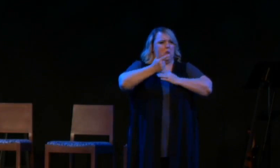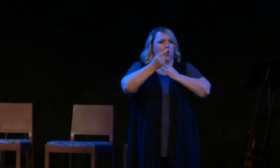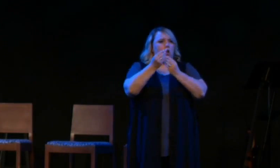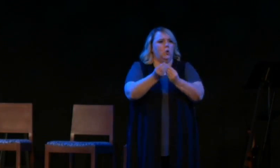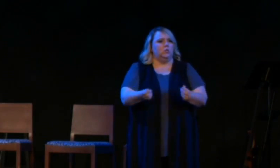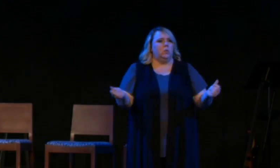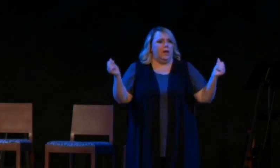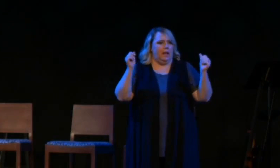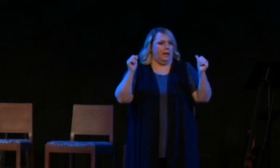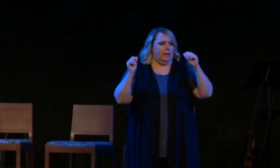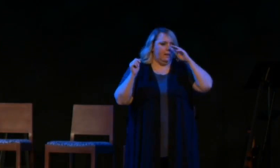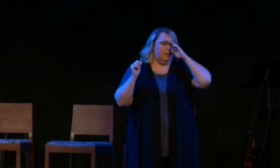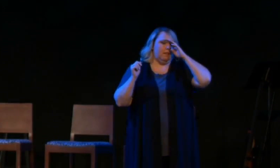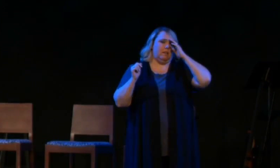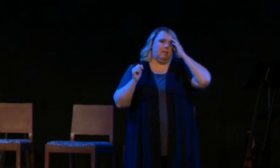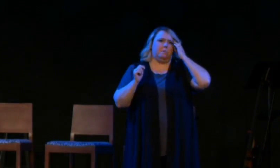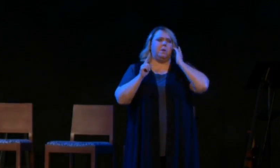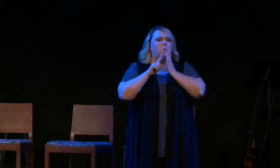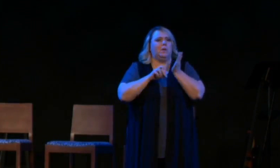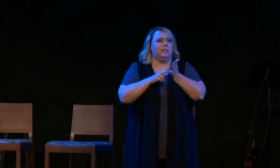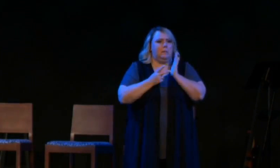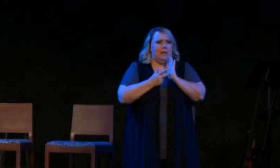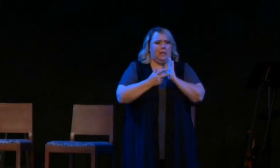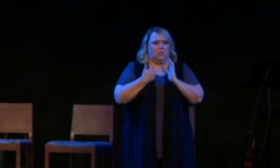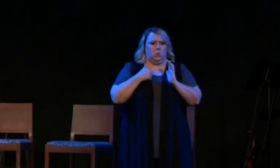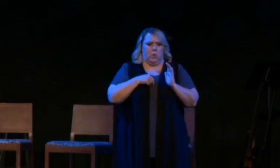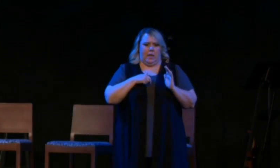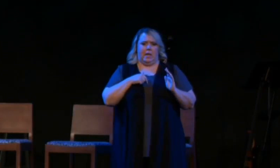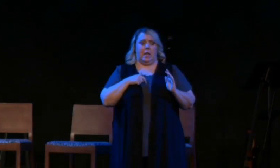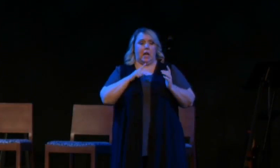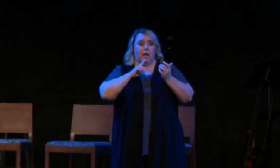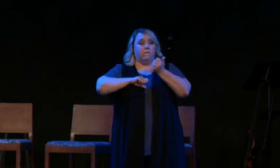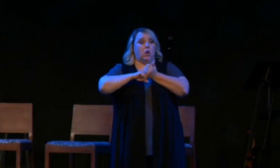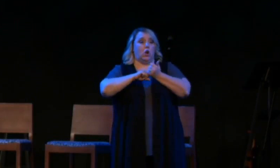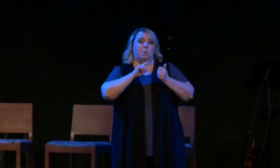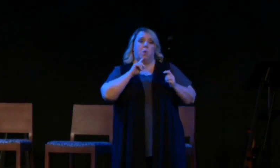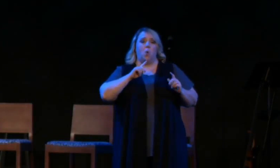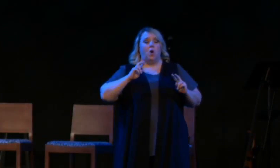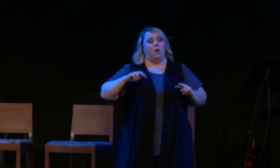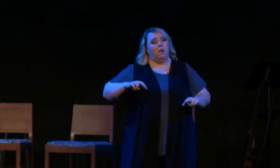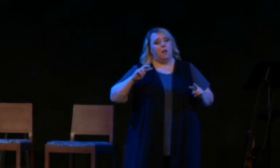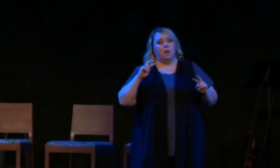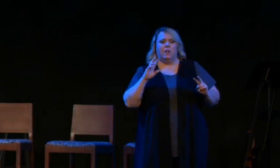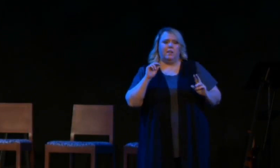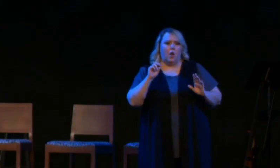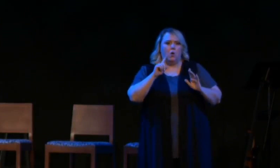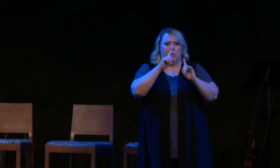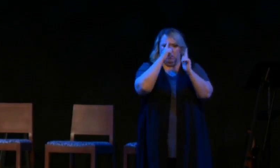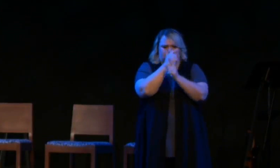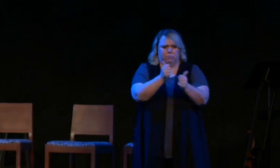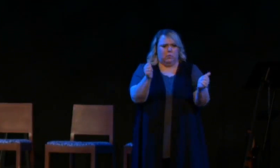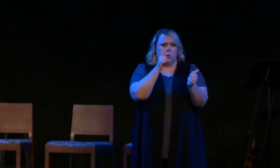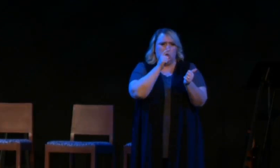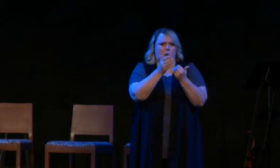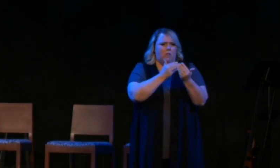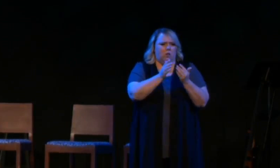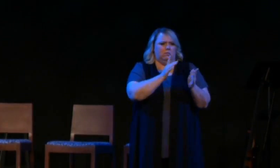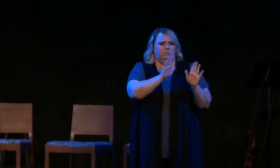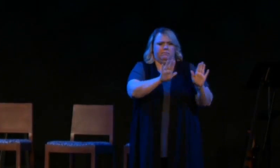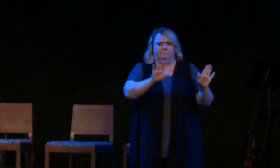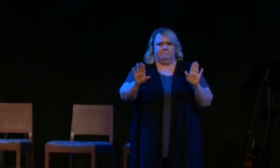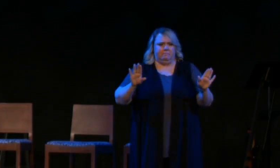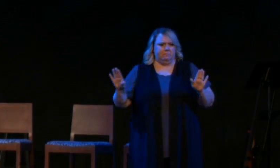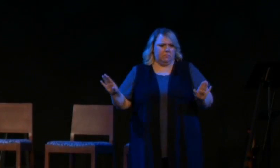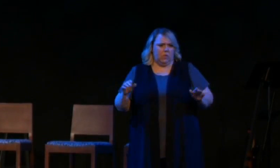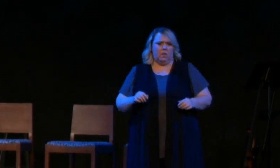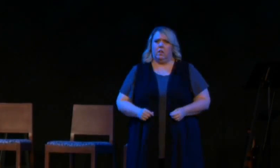neither affirmed or condemned as far as same-sex marriage goes? It just means we leave it up to the leaders. So for the Board of Ordained